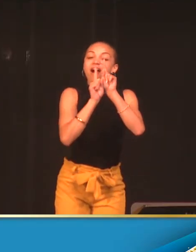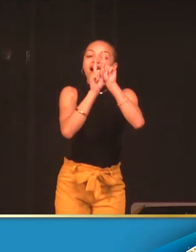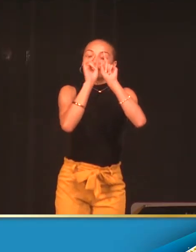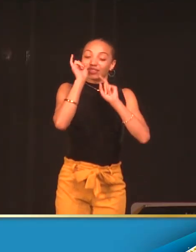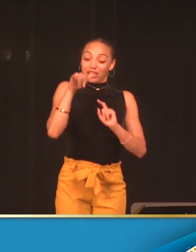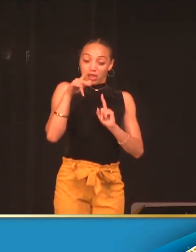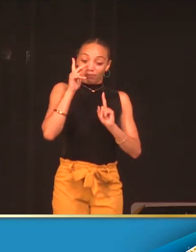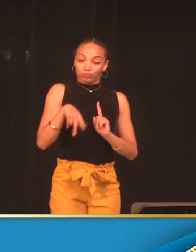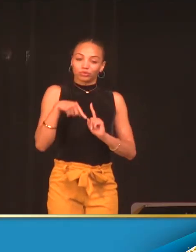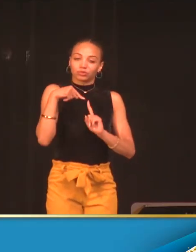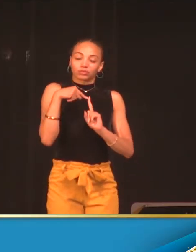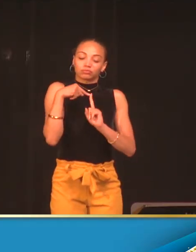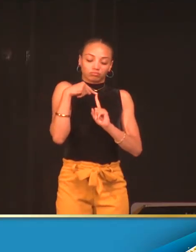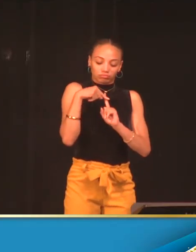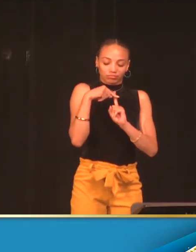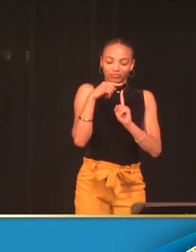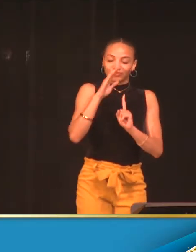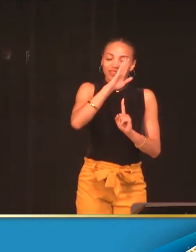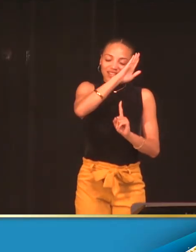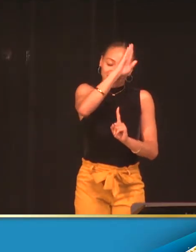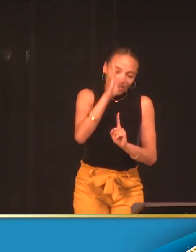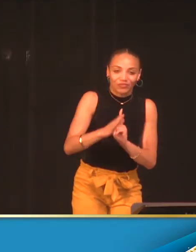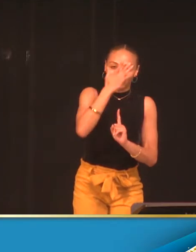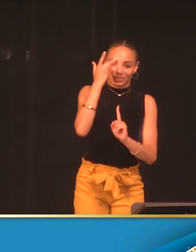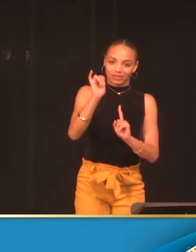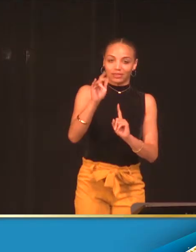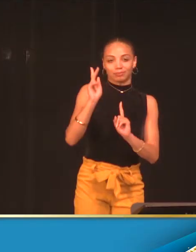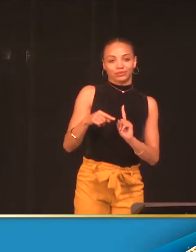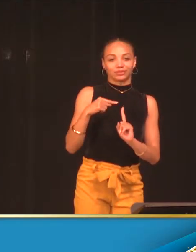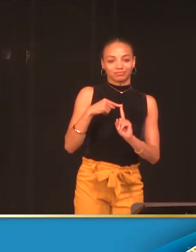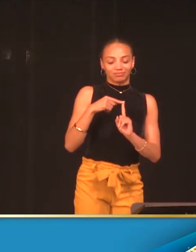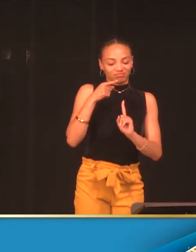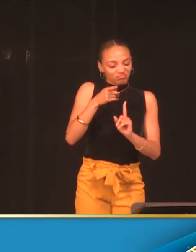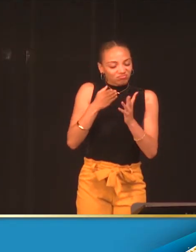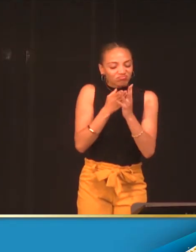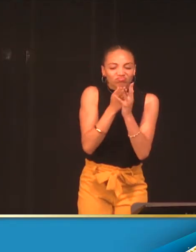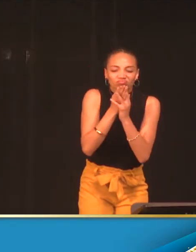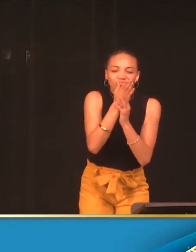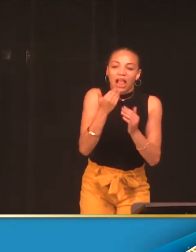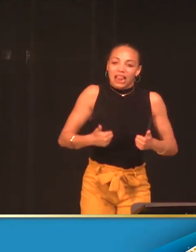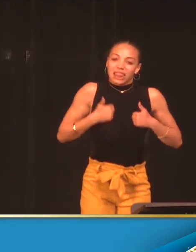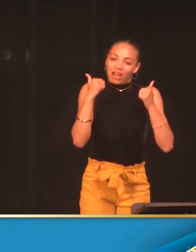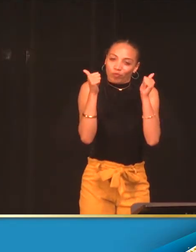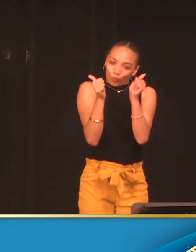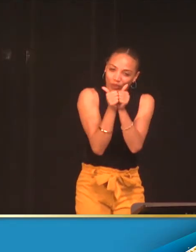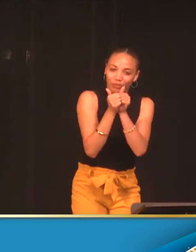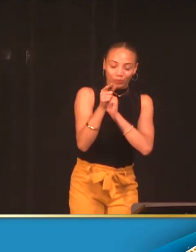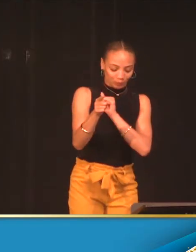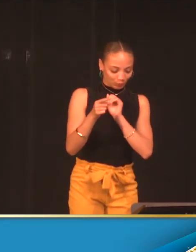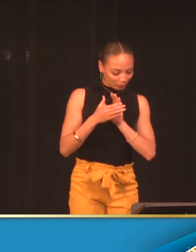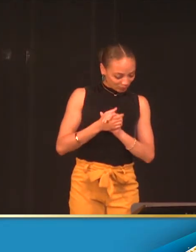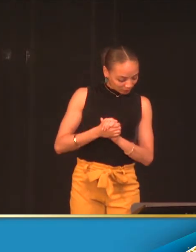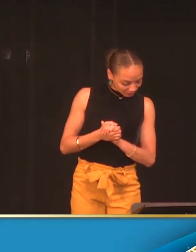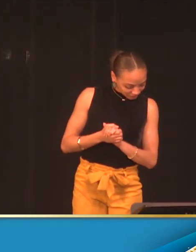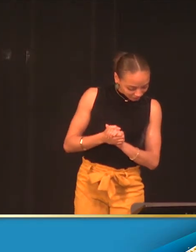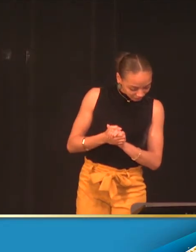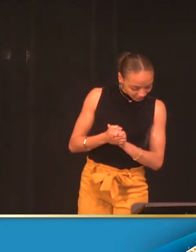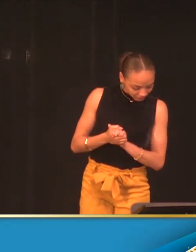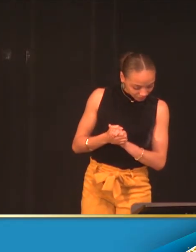you've grown, that person has been with you the whole time. Do not forget them. Navigate life with